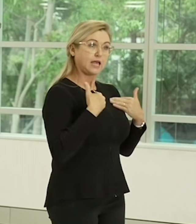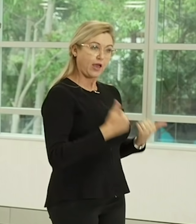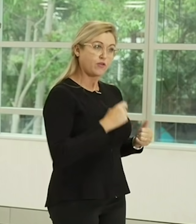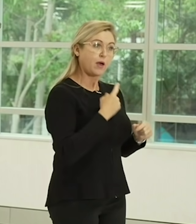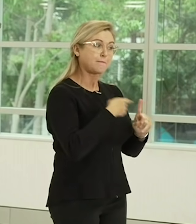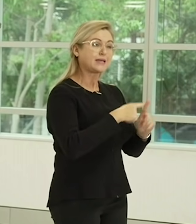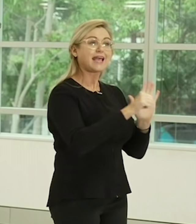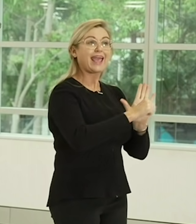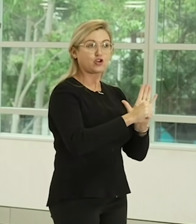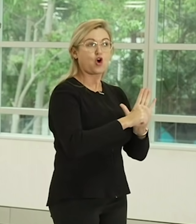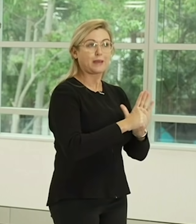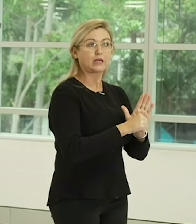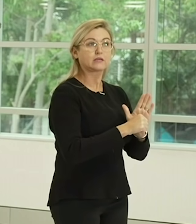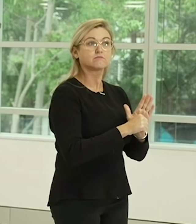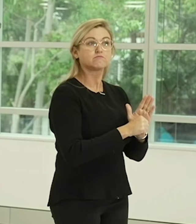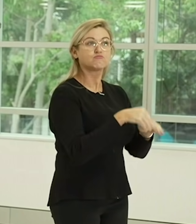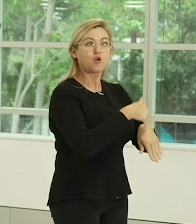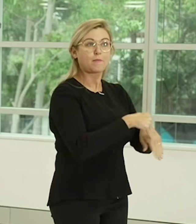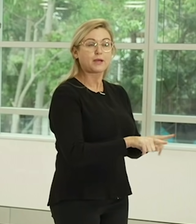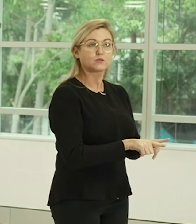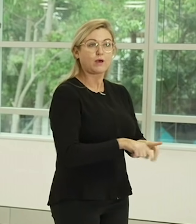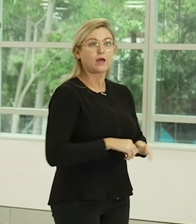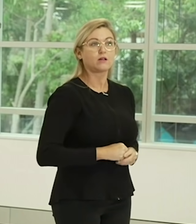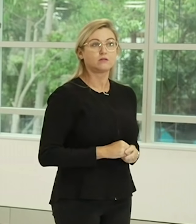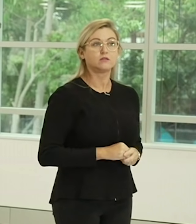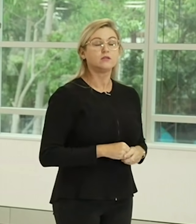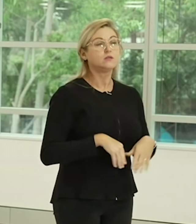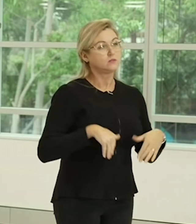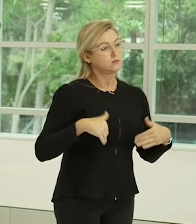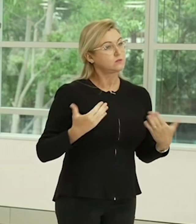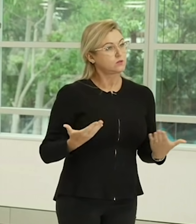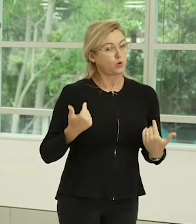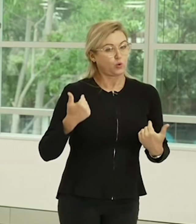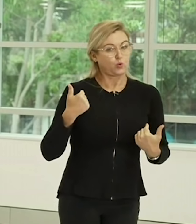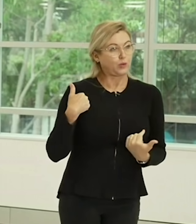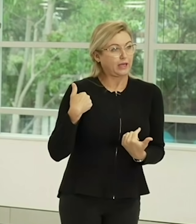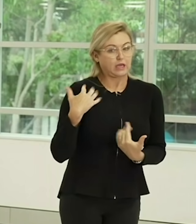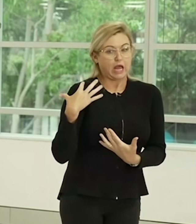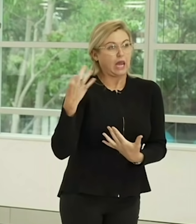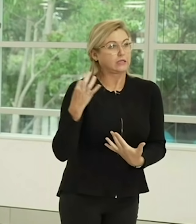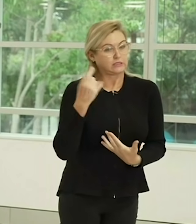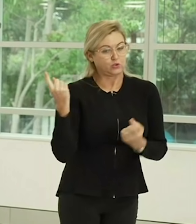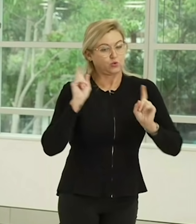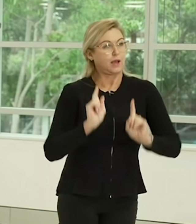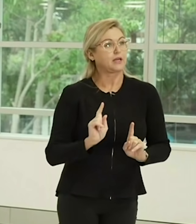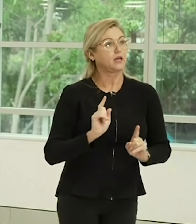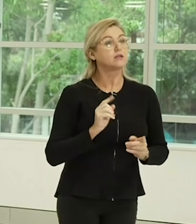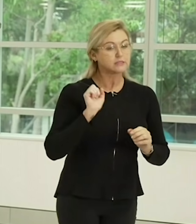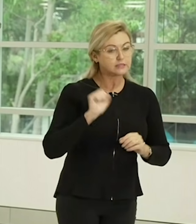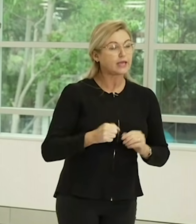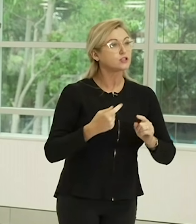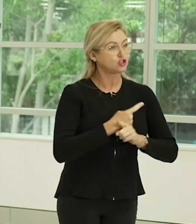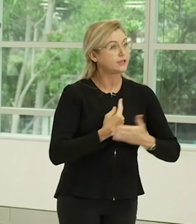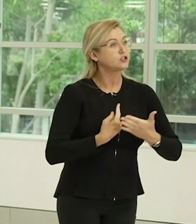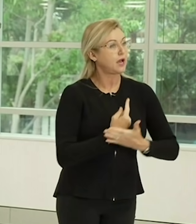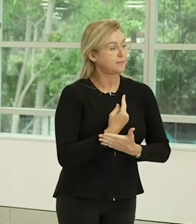And as the new premier, well, we're the elected officials, Chris. And styles might be different, and changes get made. But in